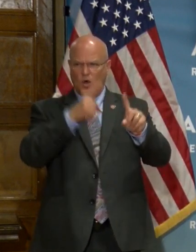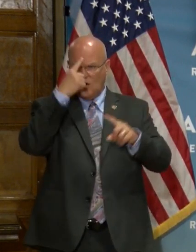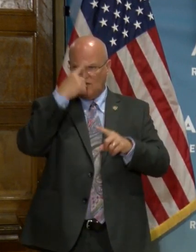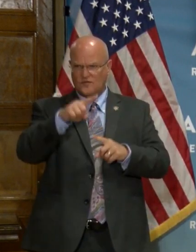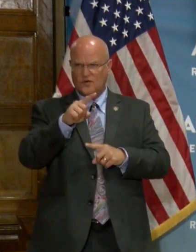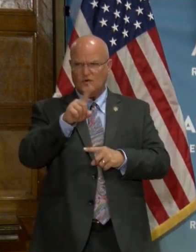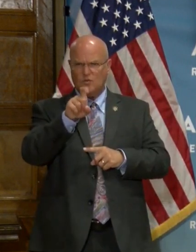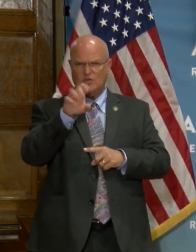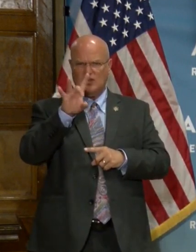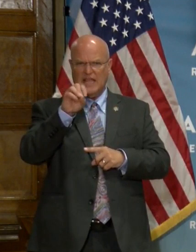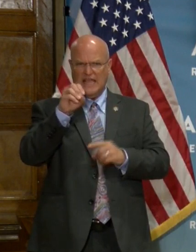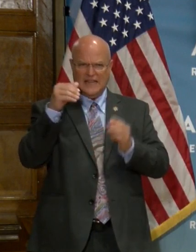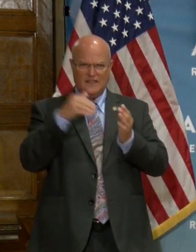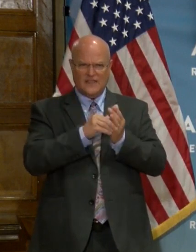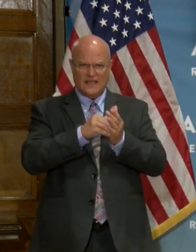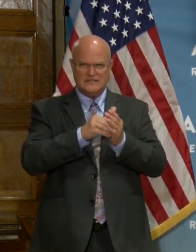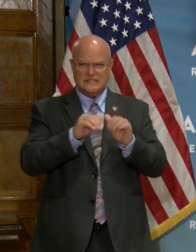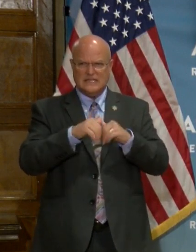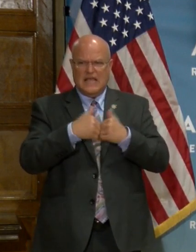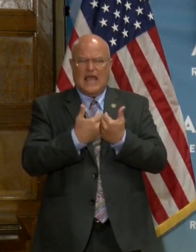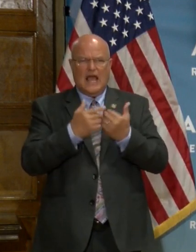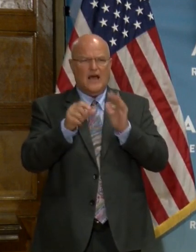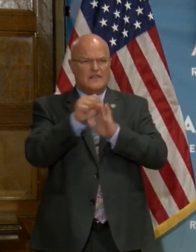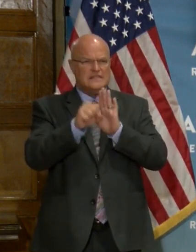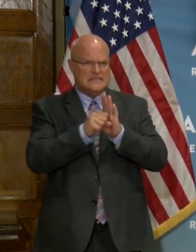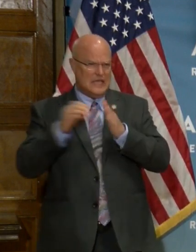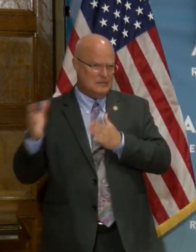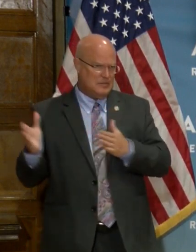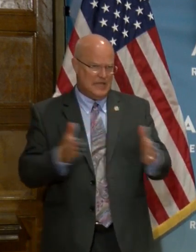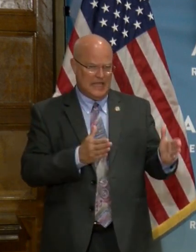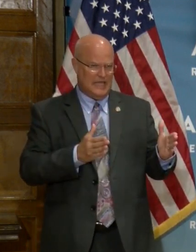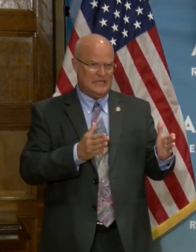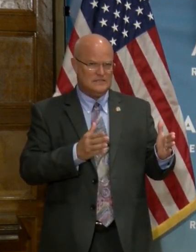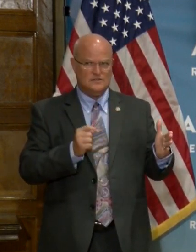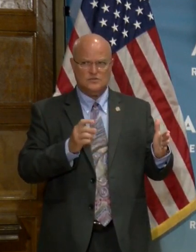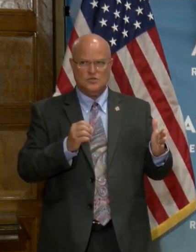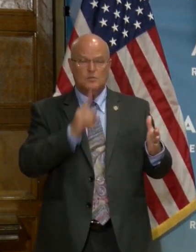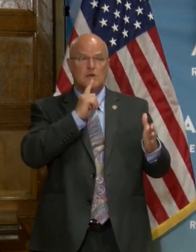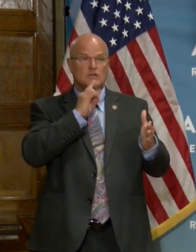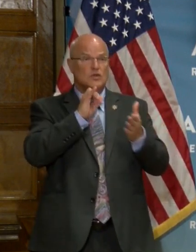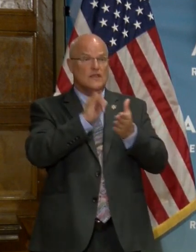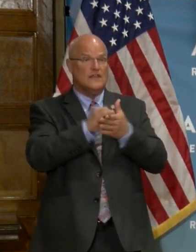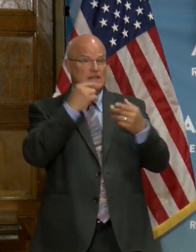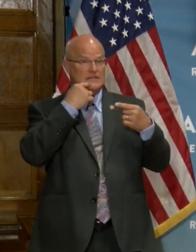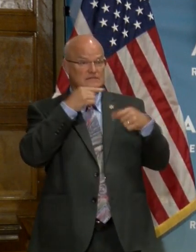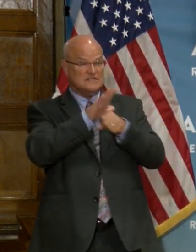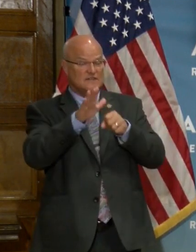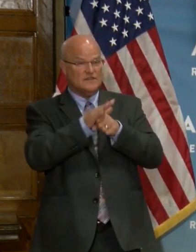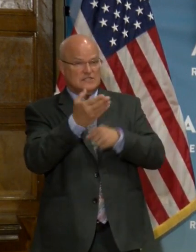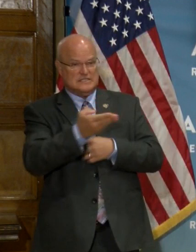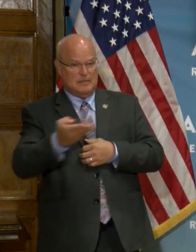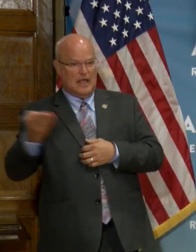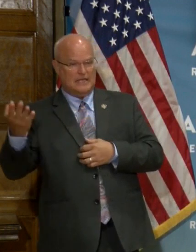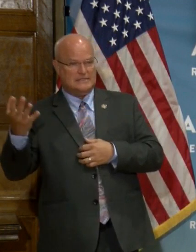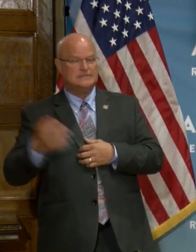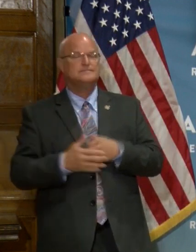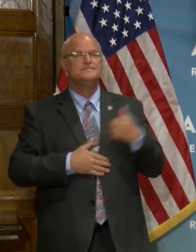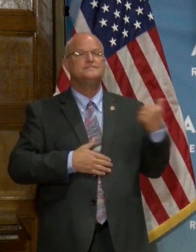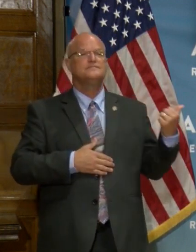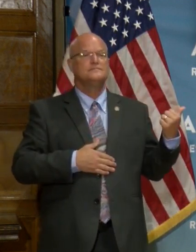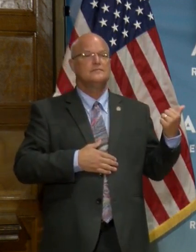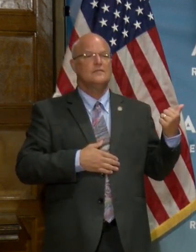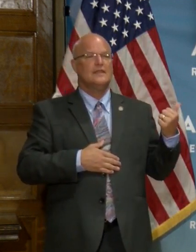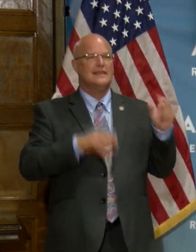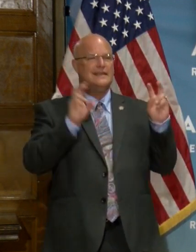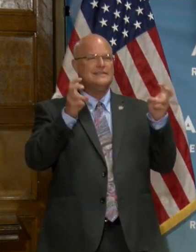the 180,000 and how the state plans to make sure there's sufficient supplies?